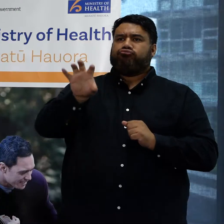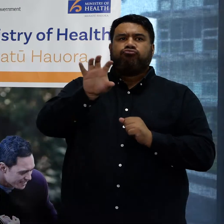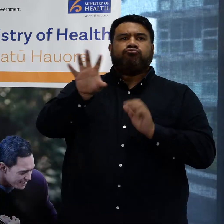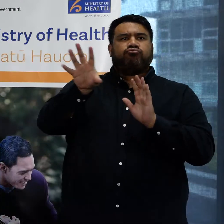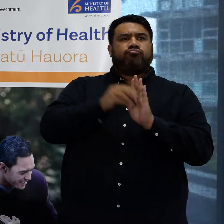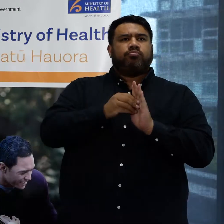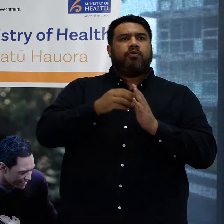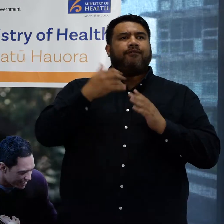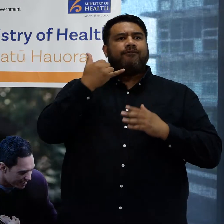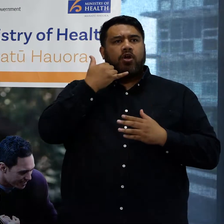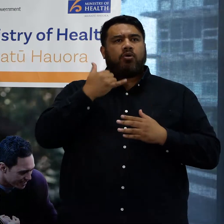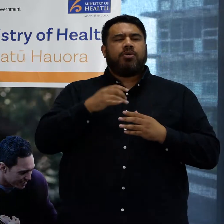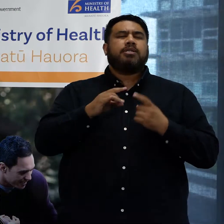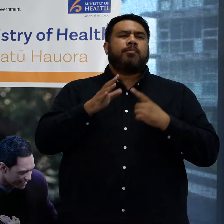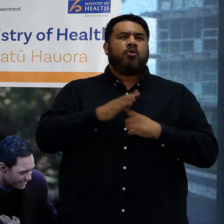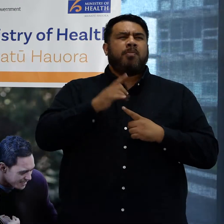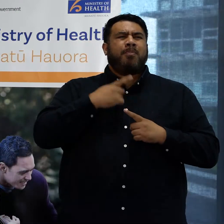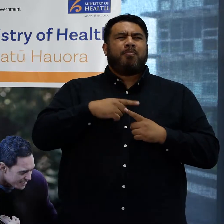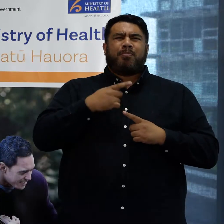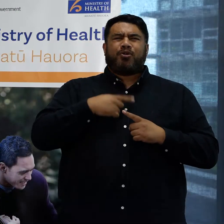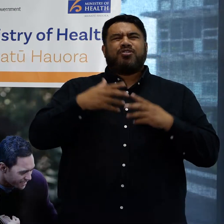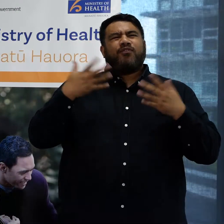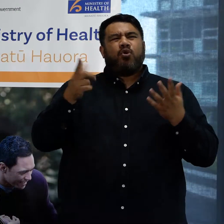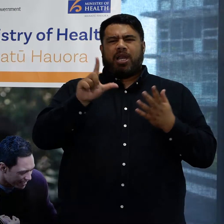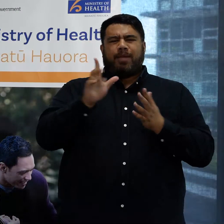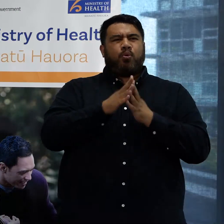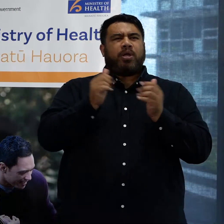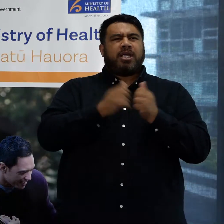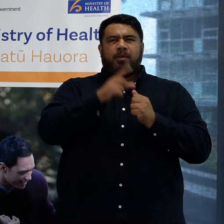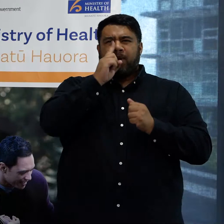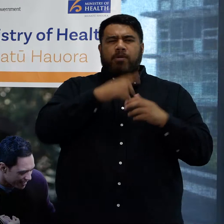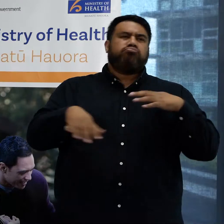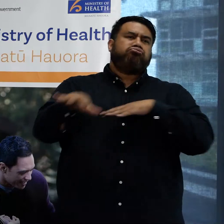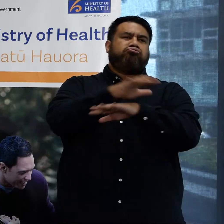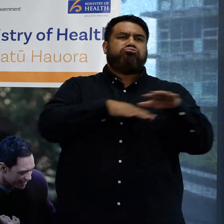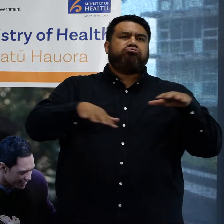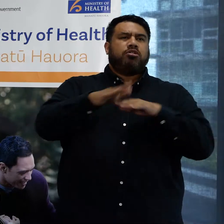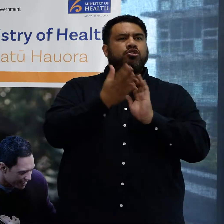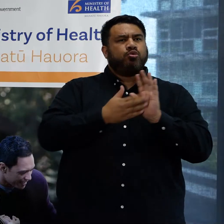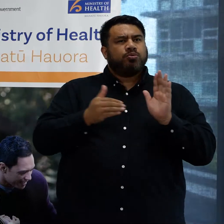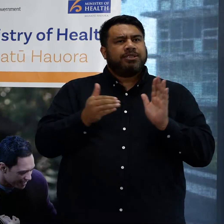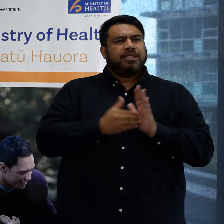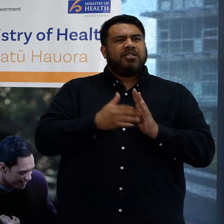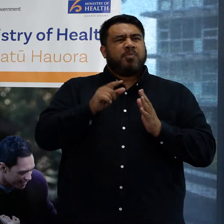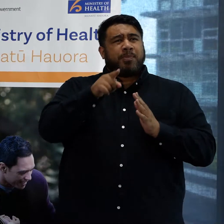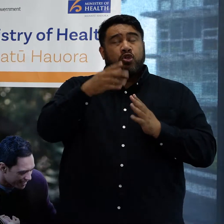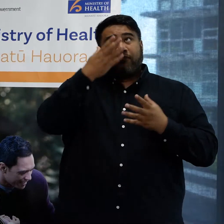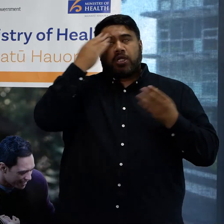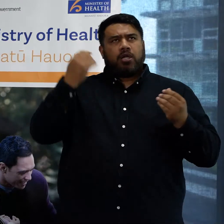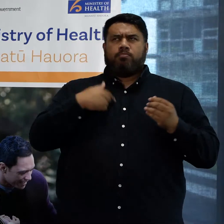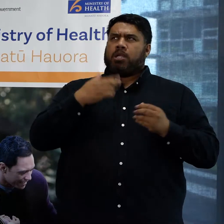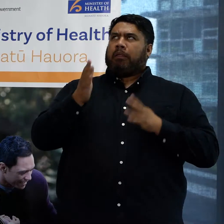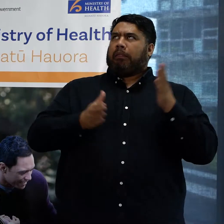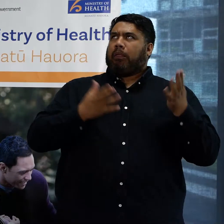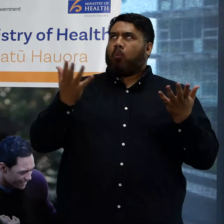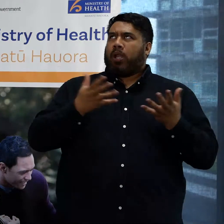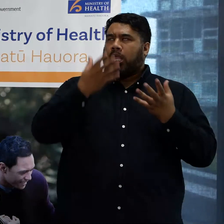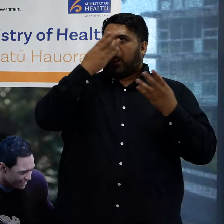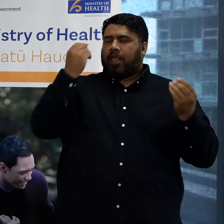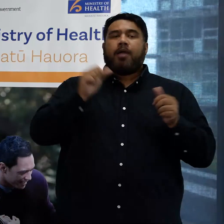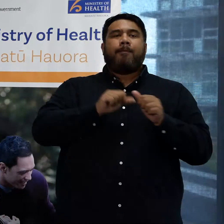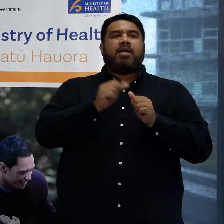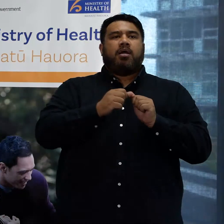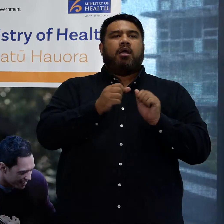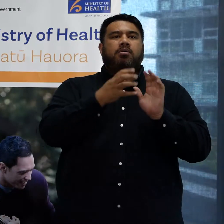as many people will be moving around the motu, and you may not later recall the places and where you have been while you're away